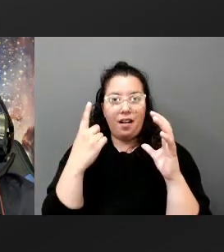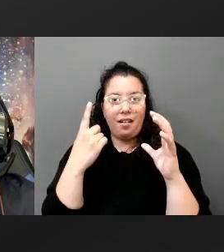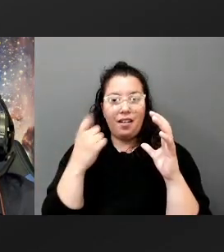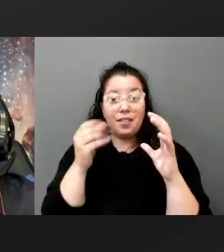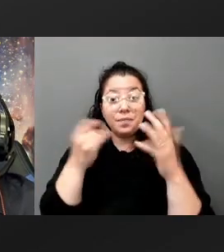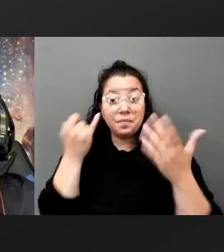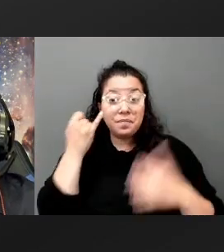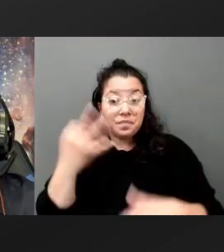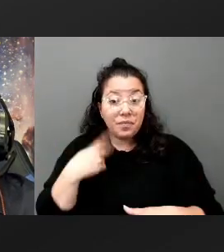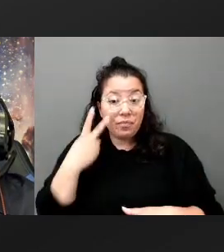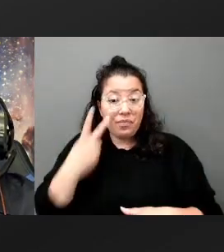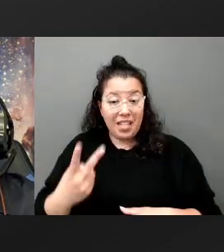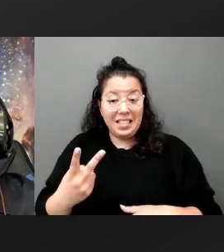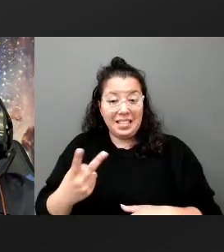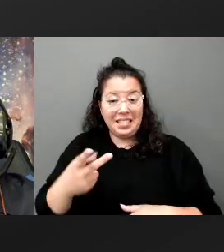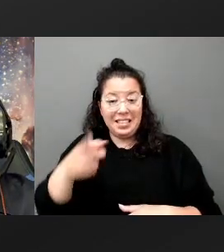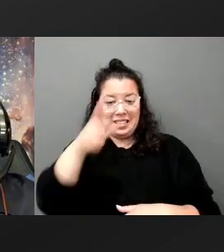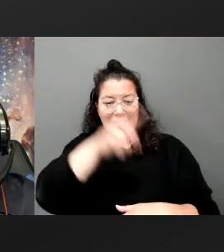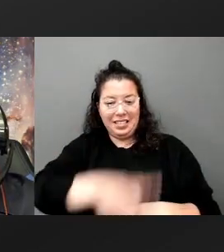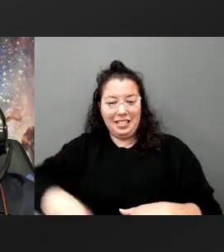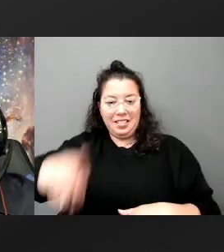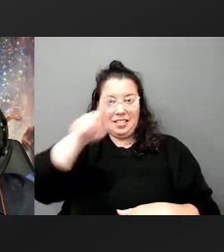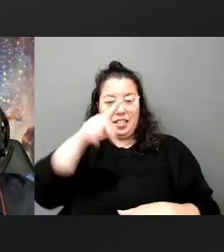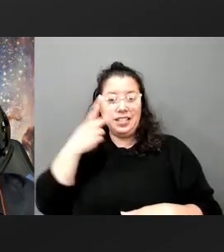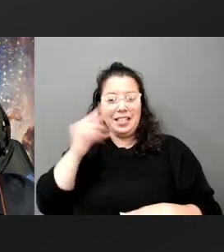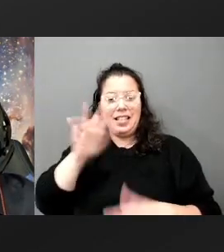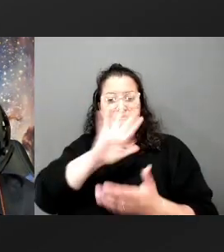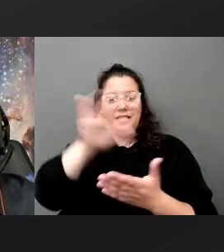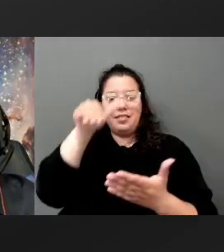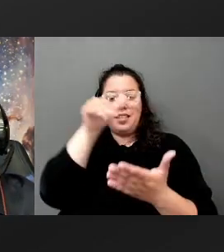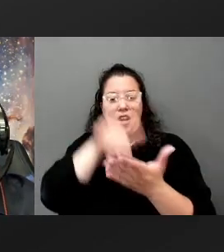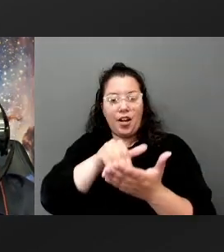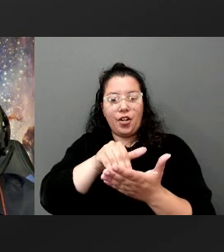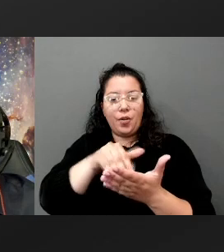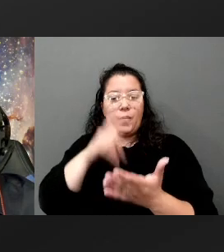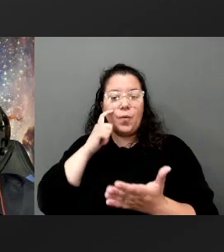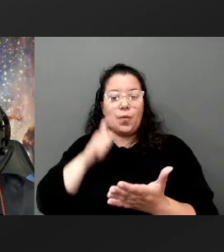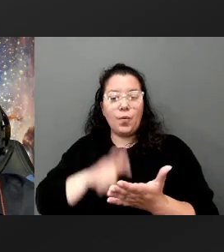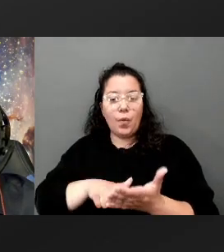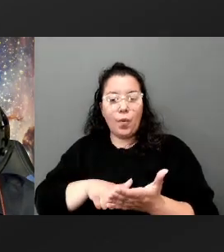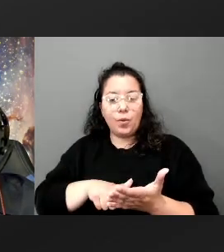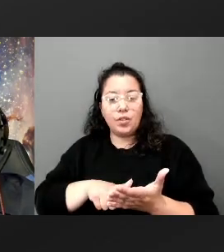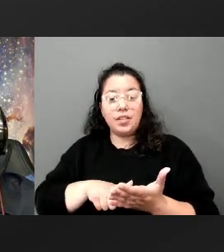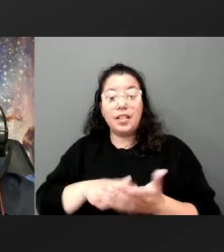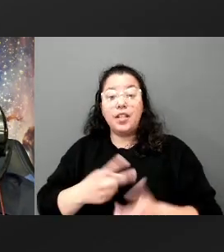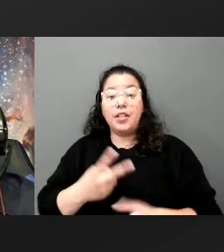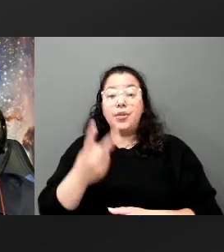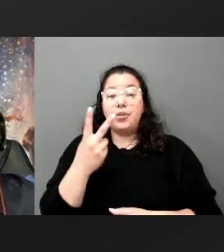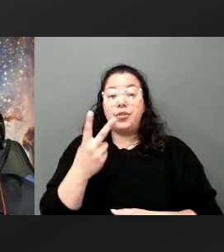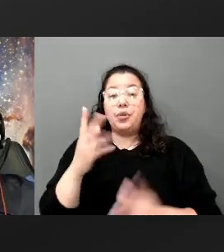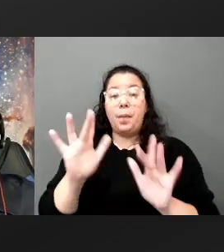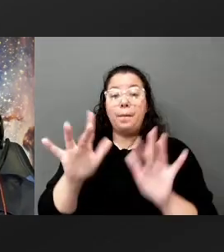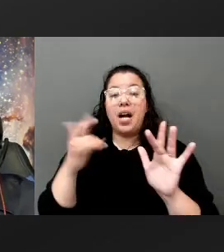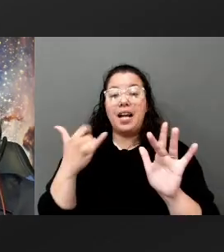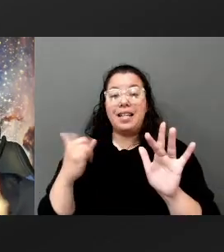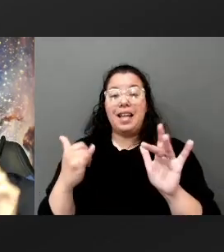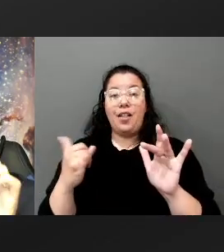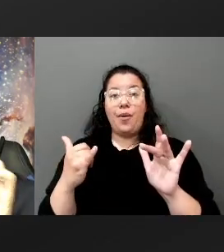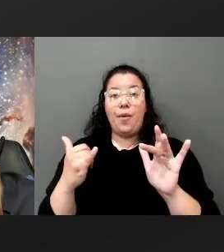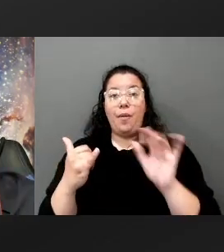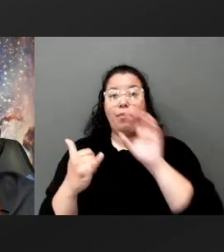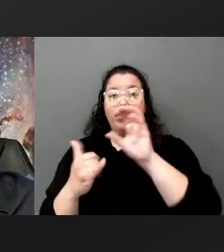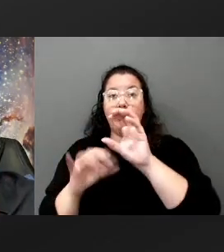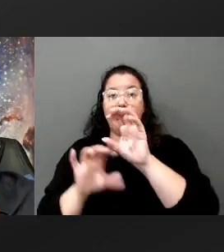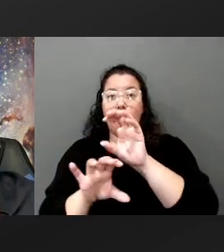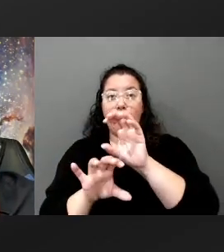that central region, the bit that has the two brightest yellow dots near close to one another, that's actually two galaxies that have just